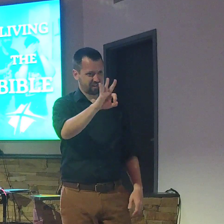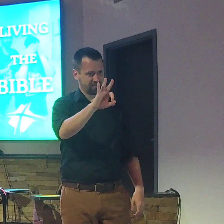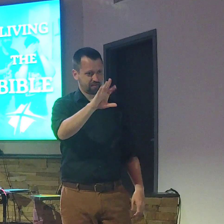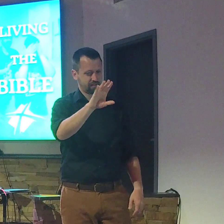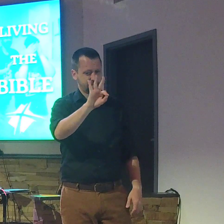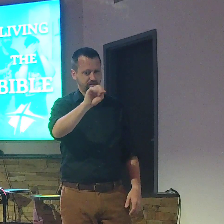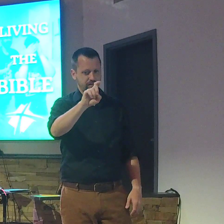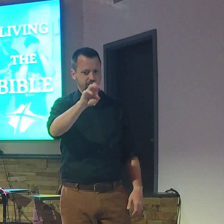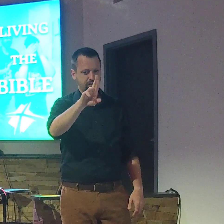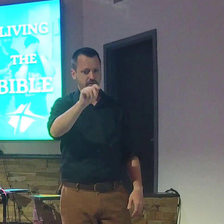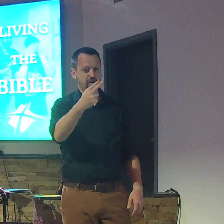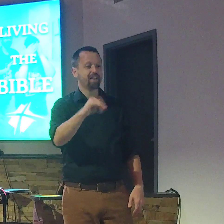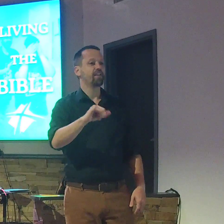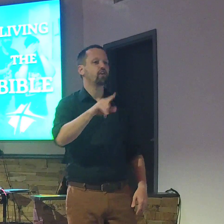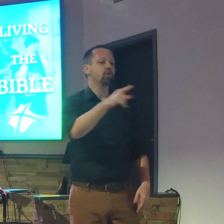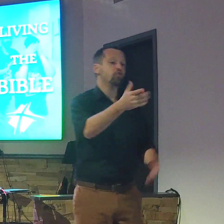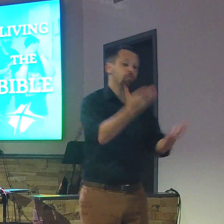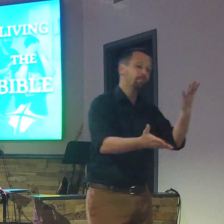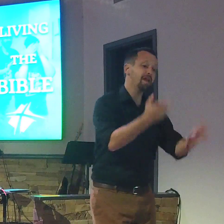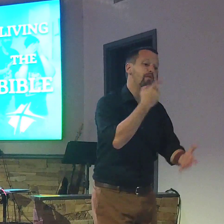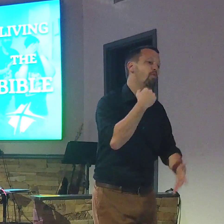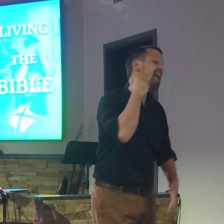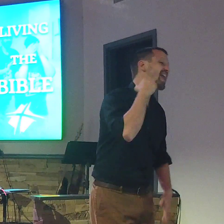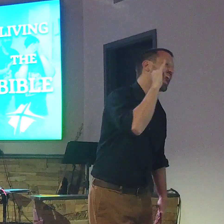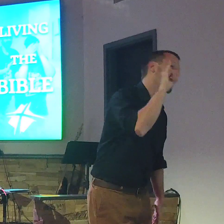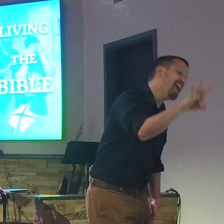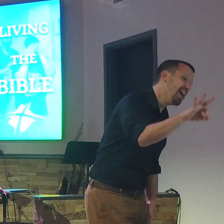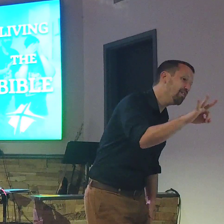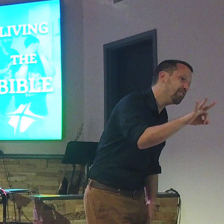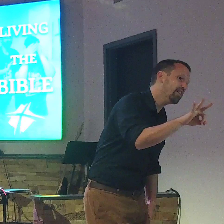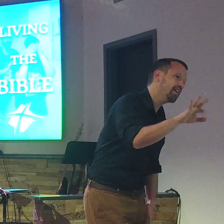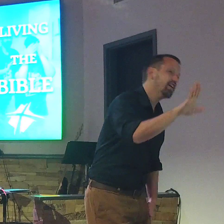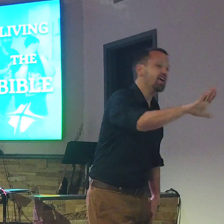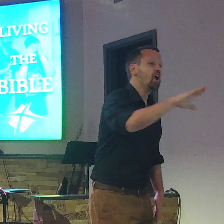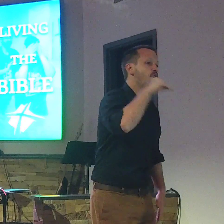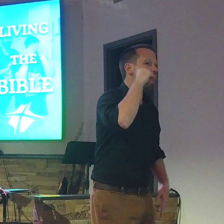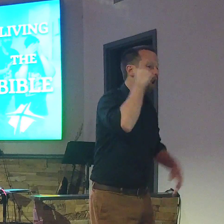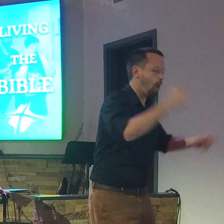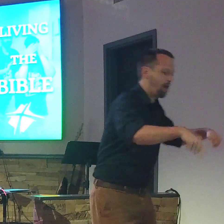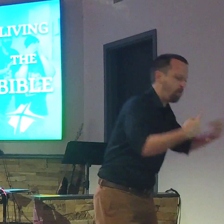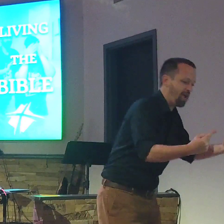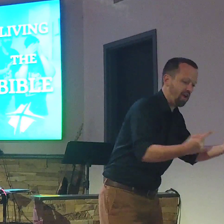hey, you might be a redneck if your home has wheels and your cars don't.